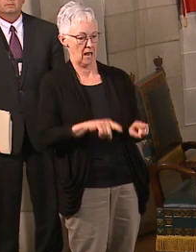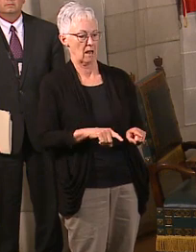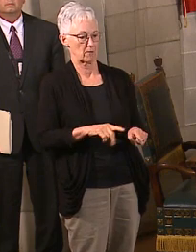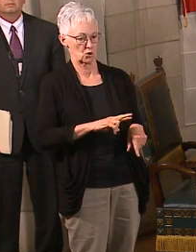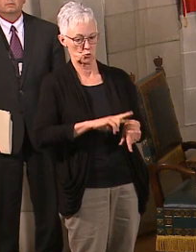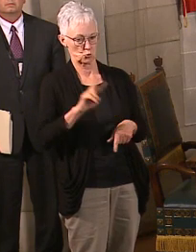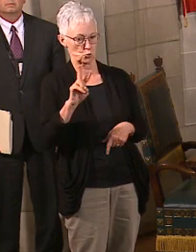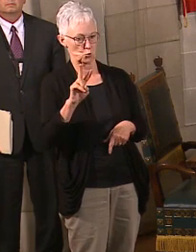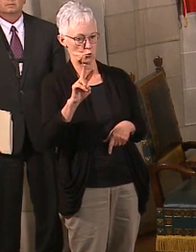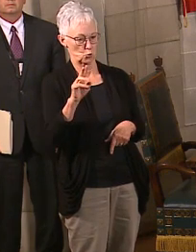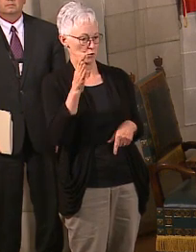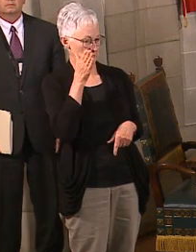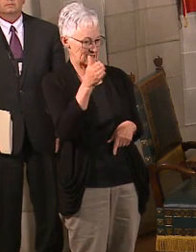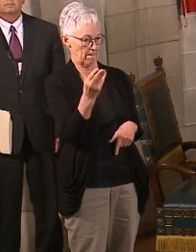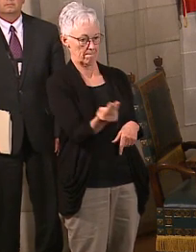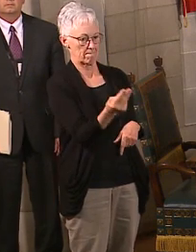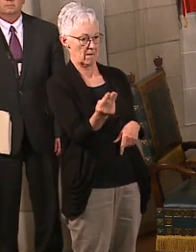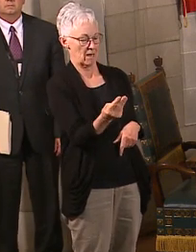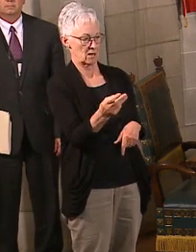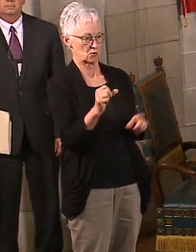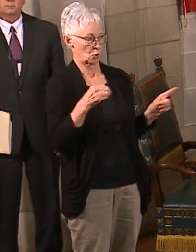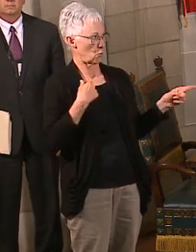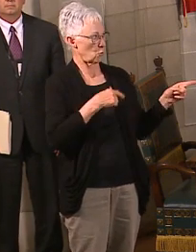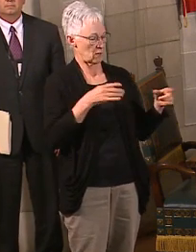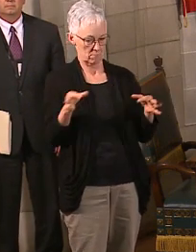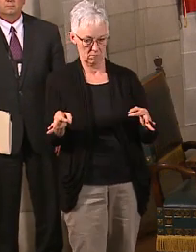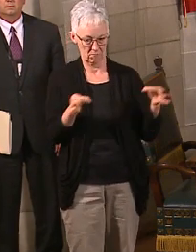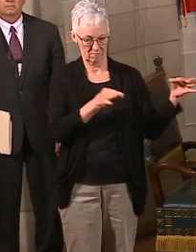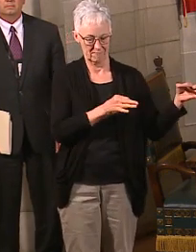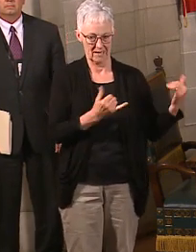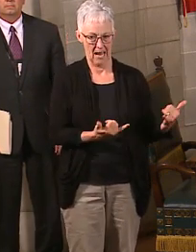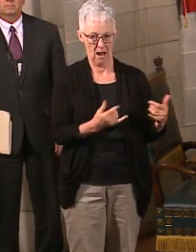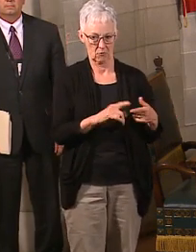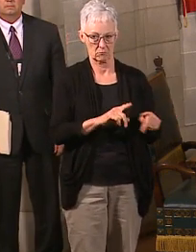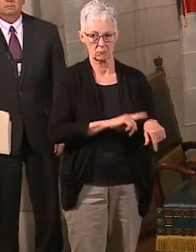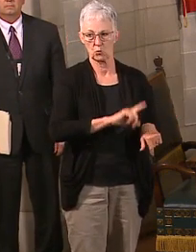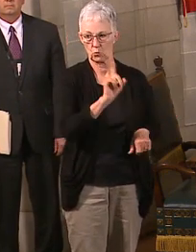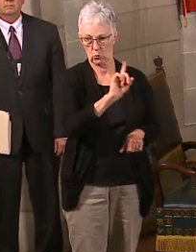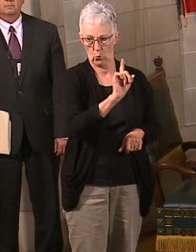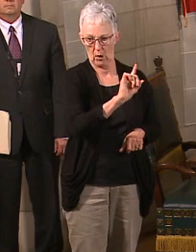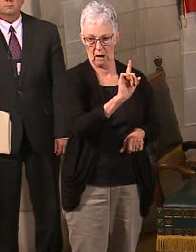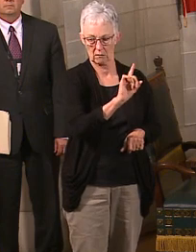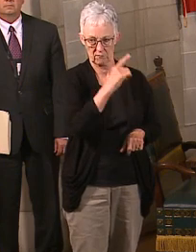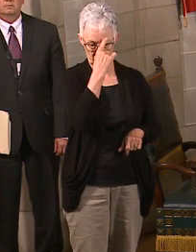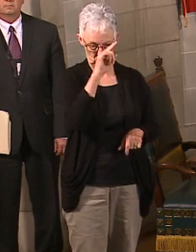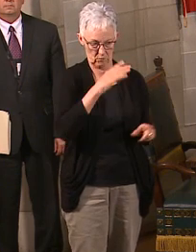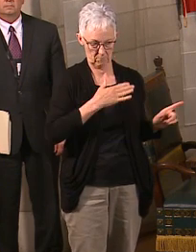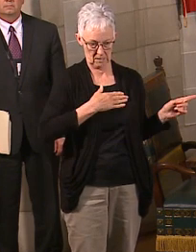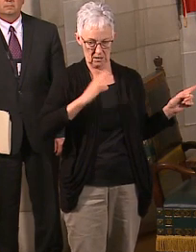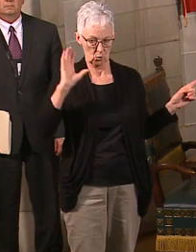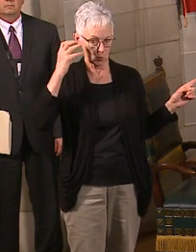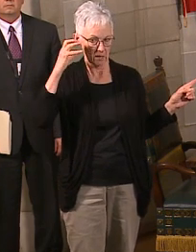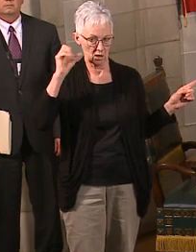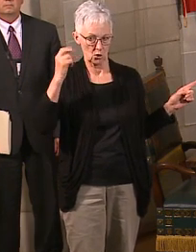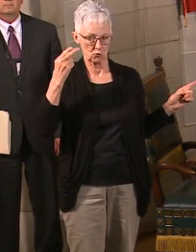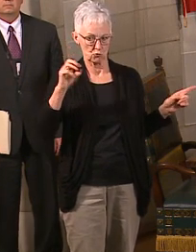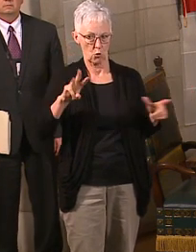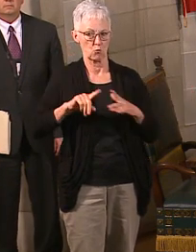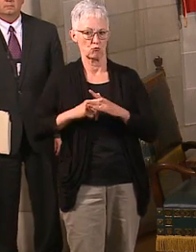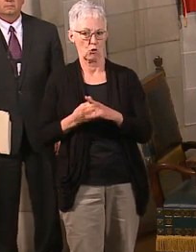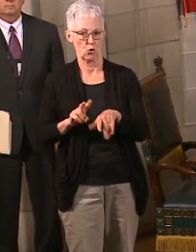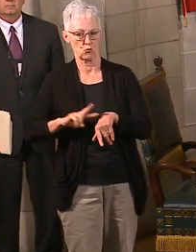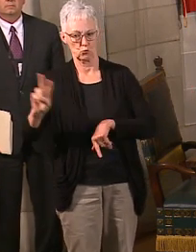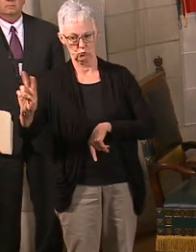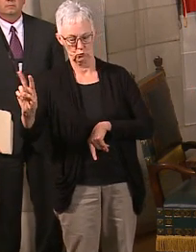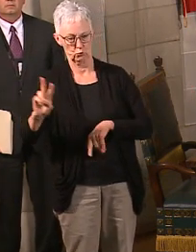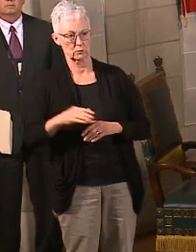Time on Monday, and so we'll move this press conference up to 1 p.m. Central Time to be able to accommodate for my radio show. And then also next